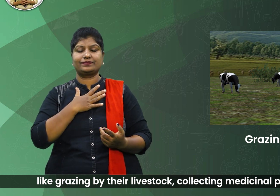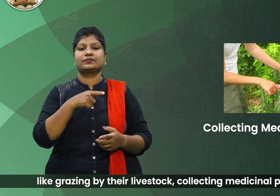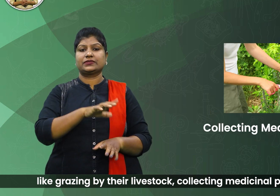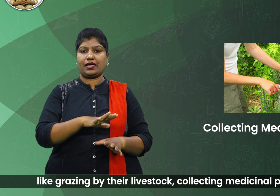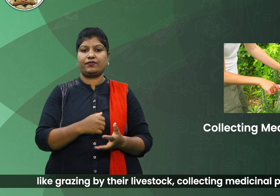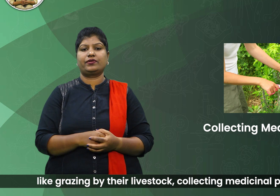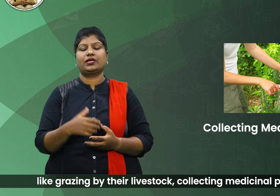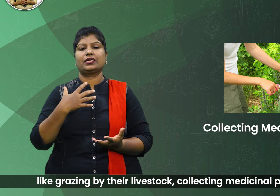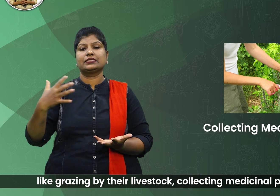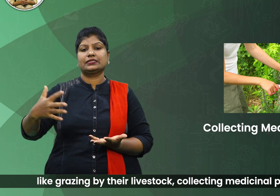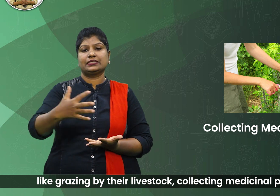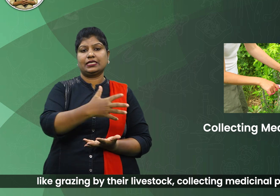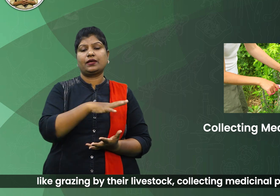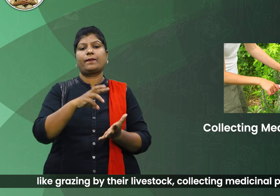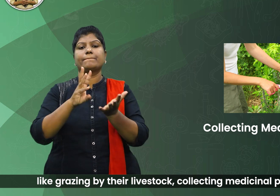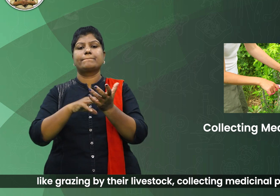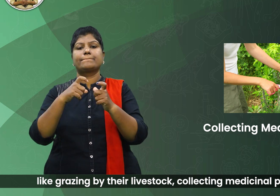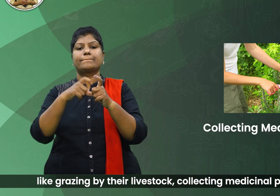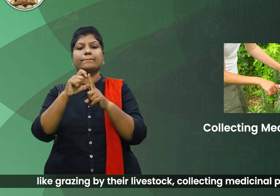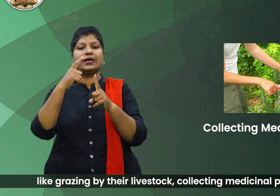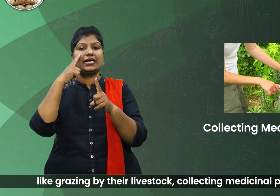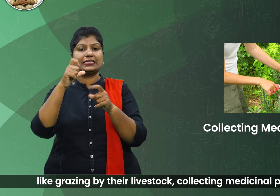Collecting medicinal plants,